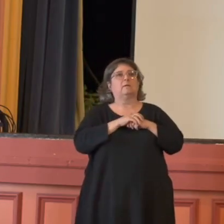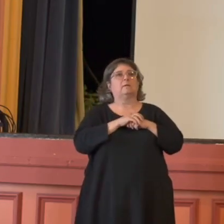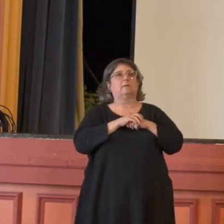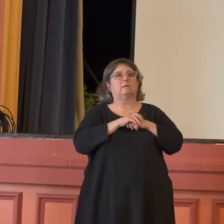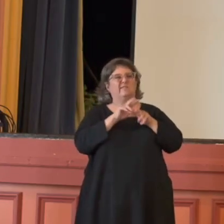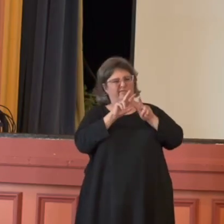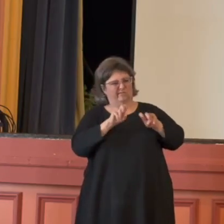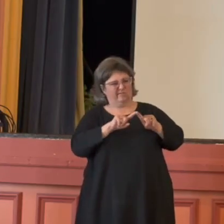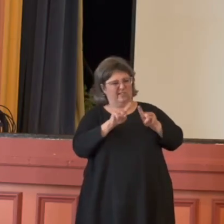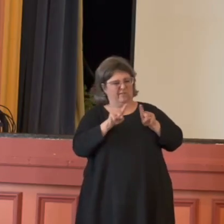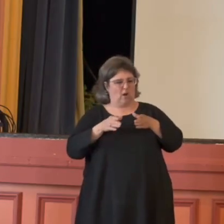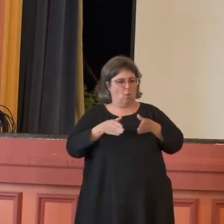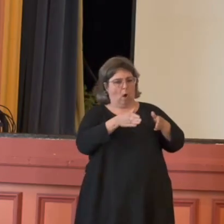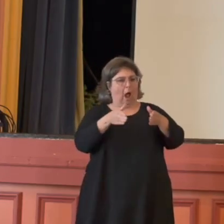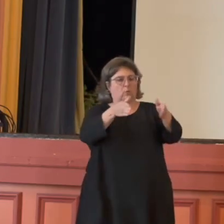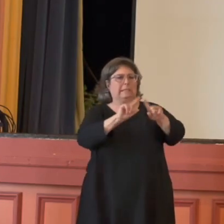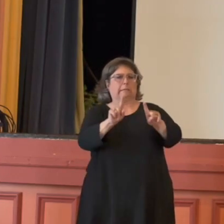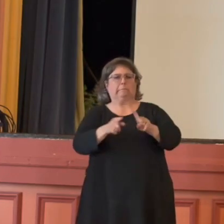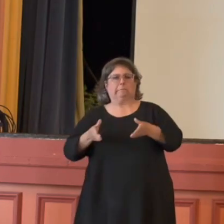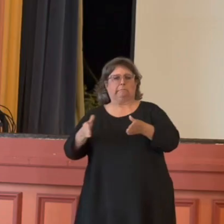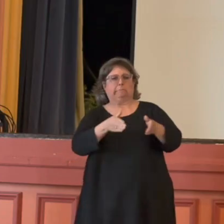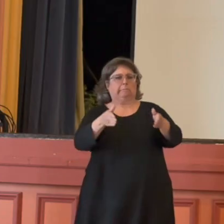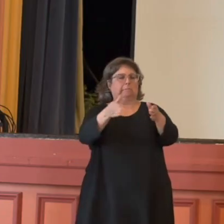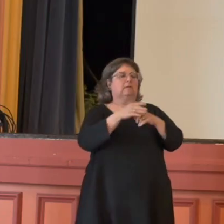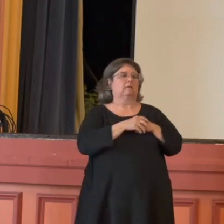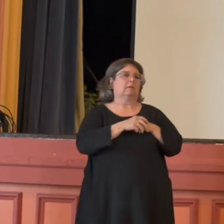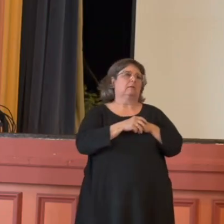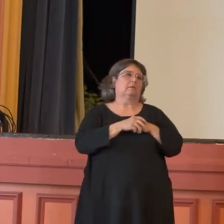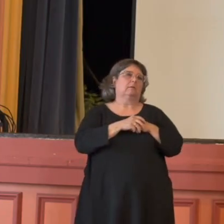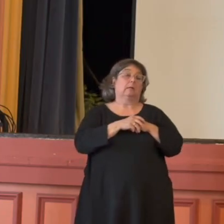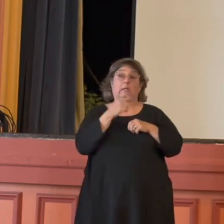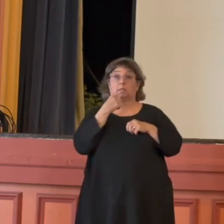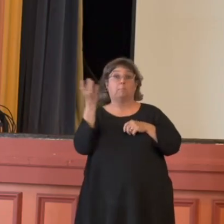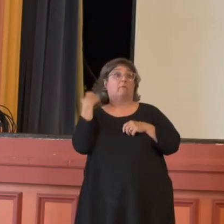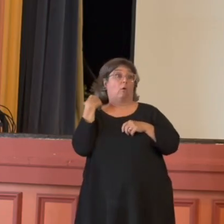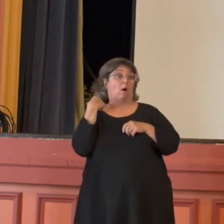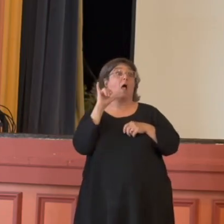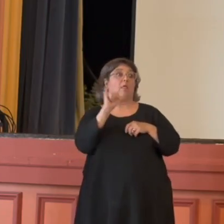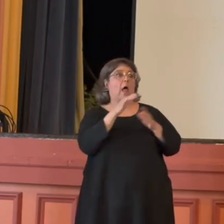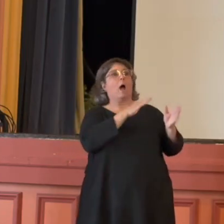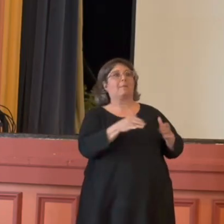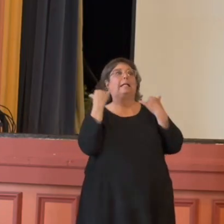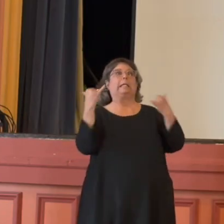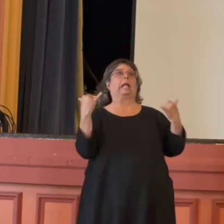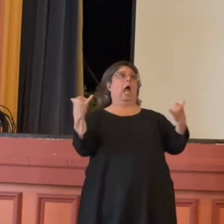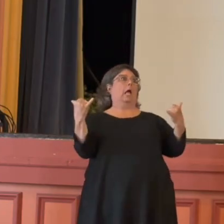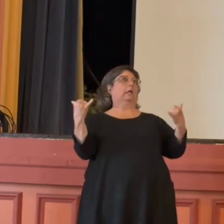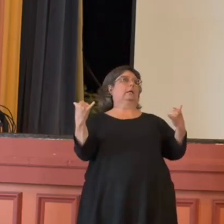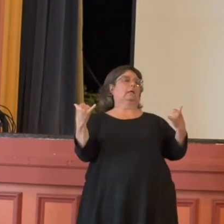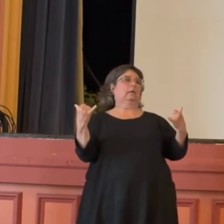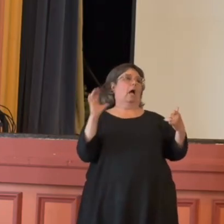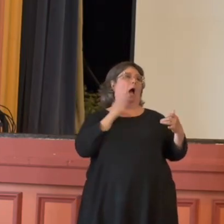looking at alternative routings, looking at, again, as I said at the beginning, this is our plan today. This